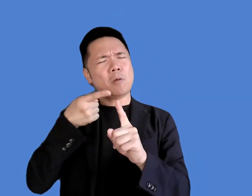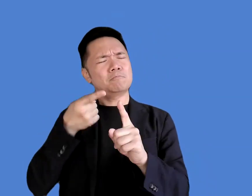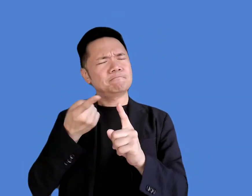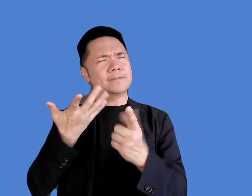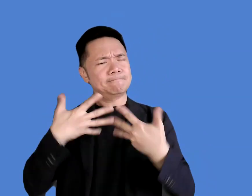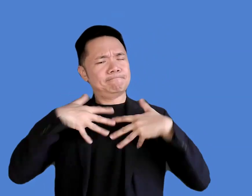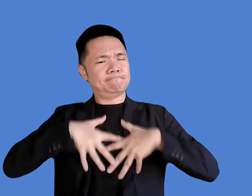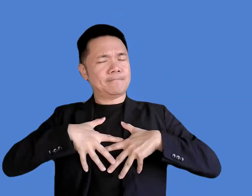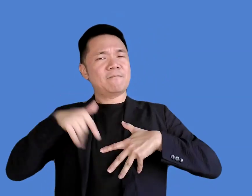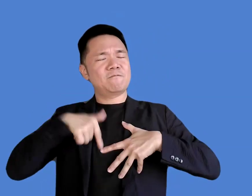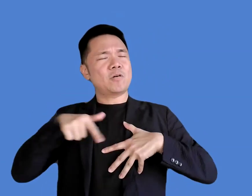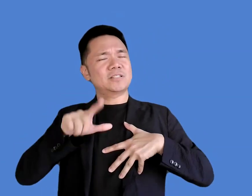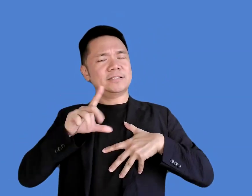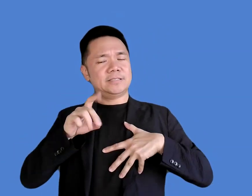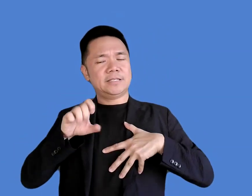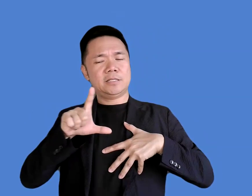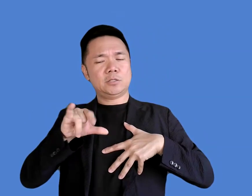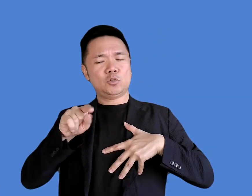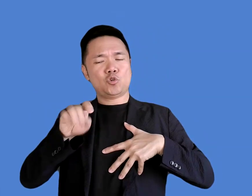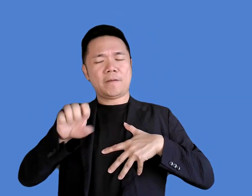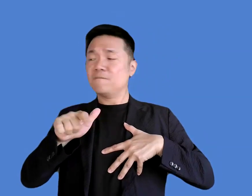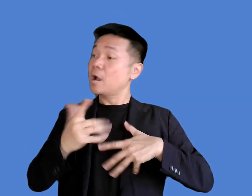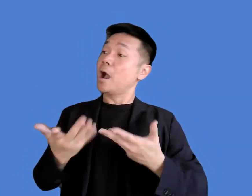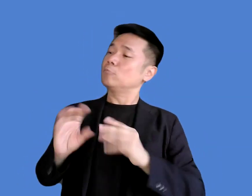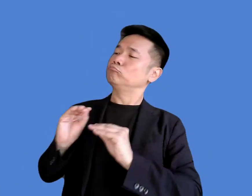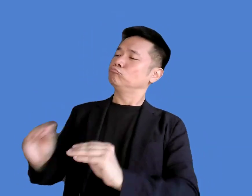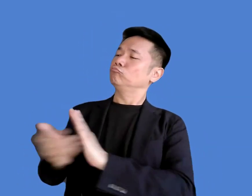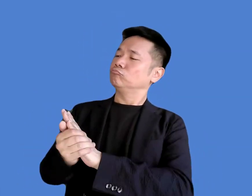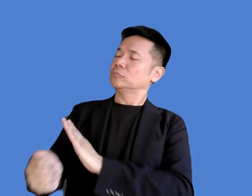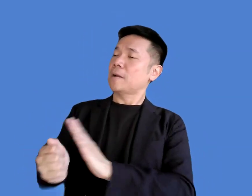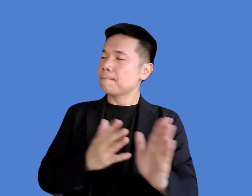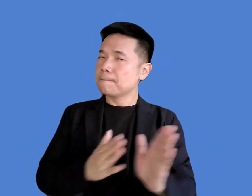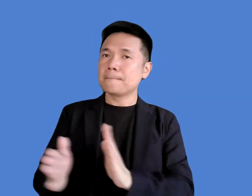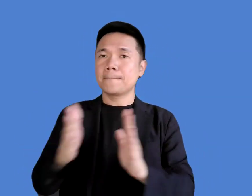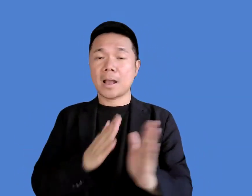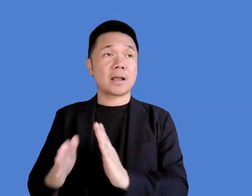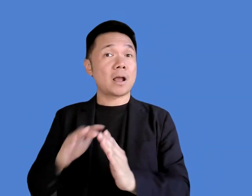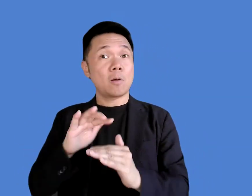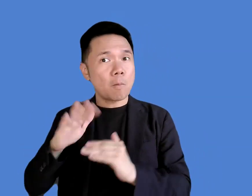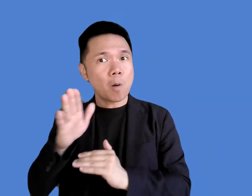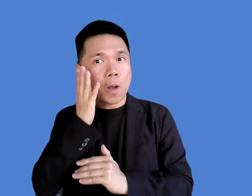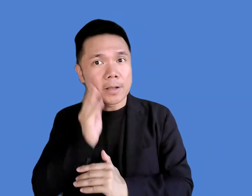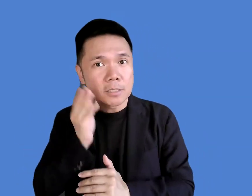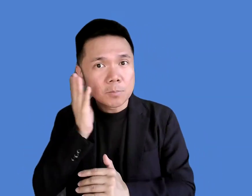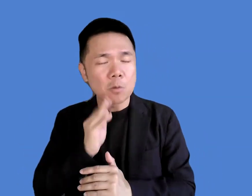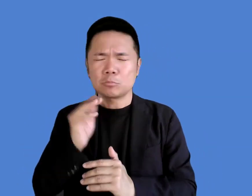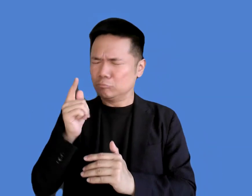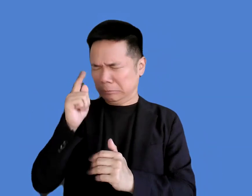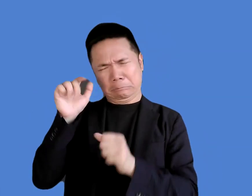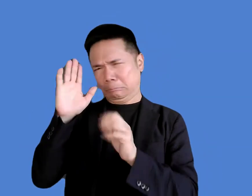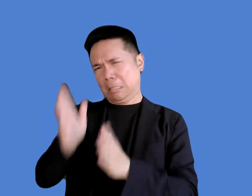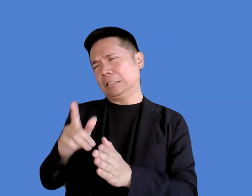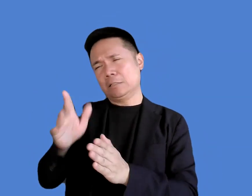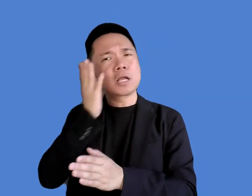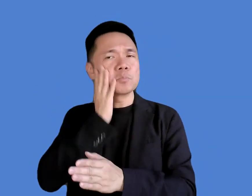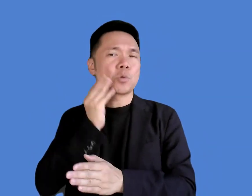through awareness building, through skills development, action planning, experiential learning, which is really important for this type of work,